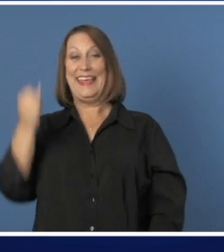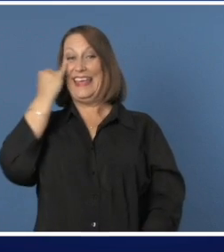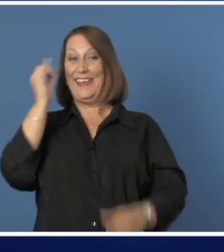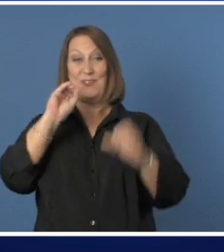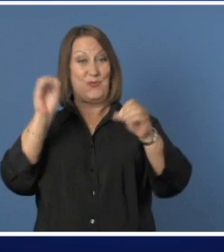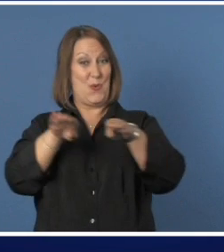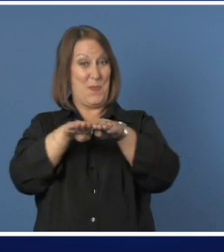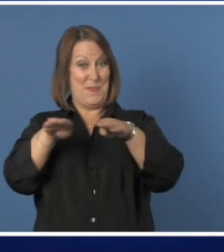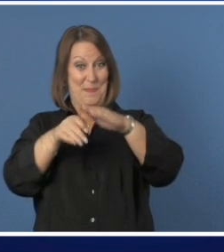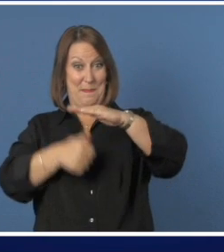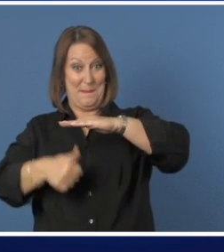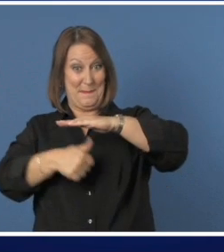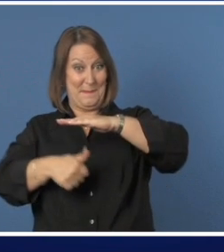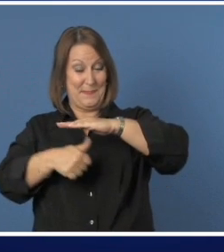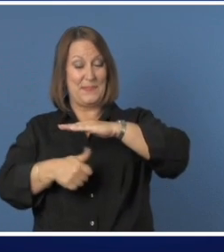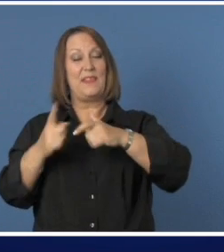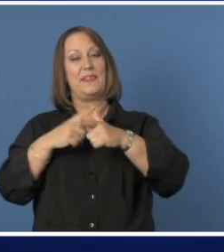building level